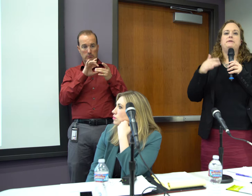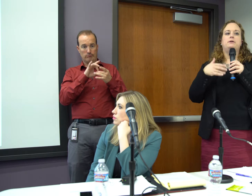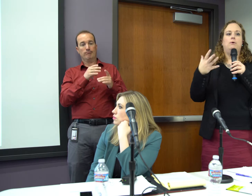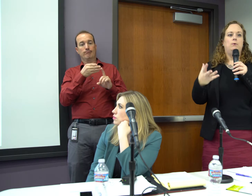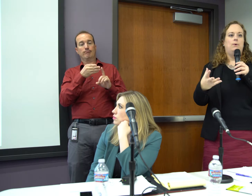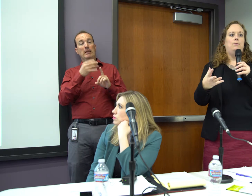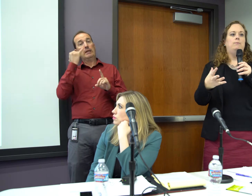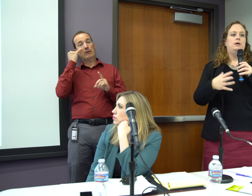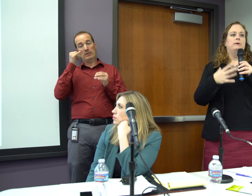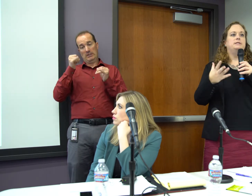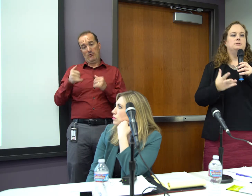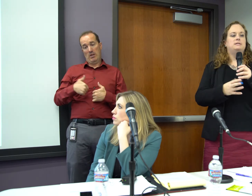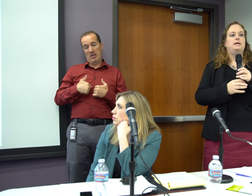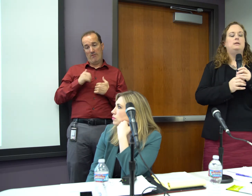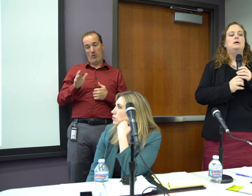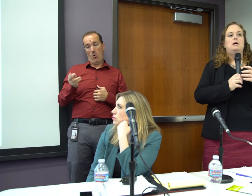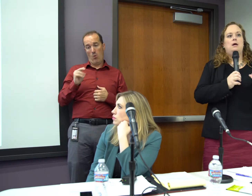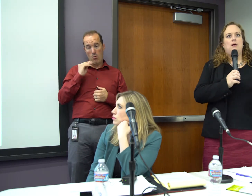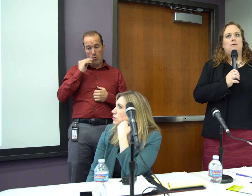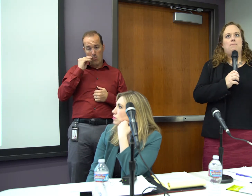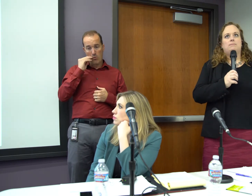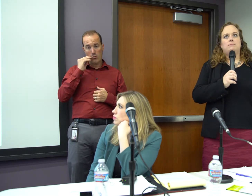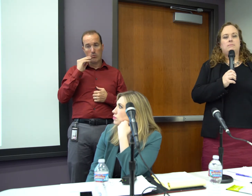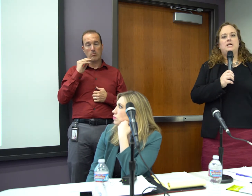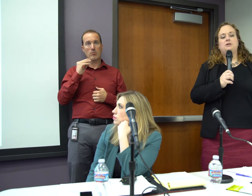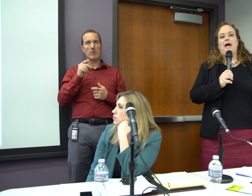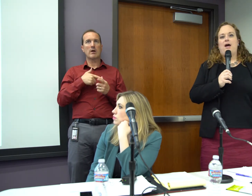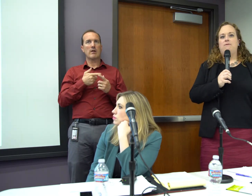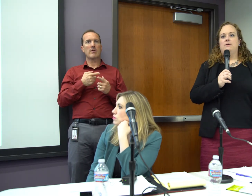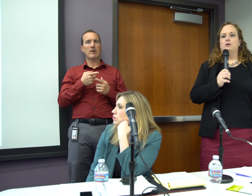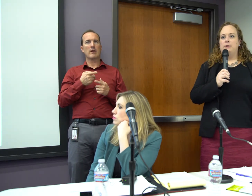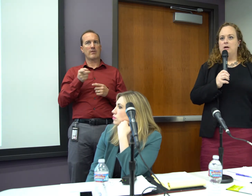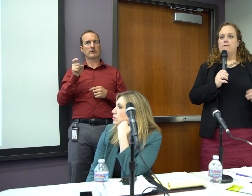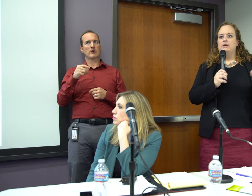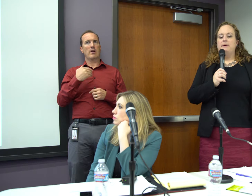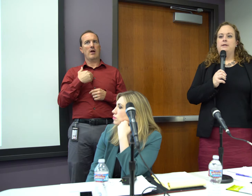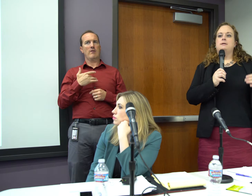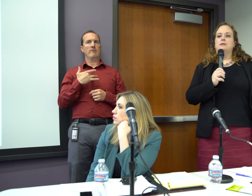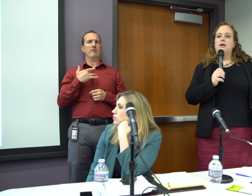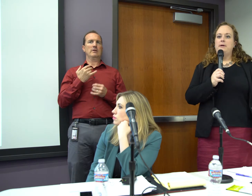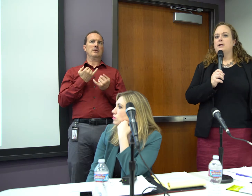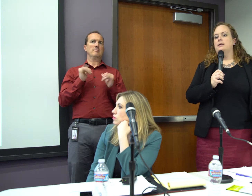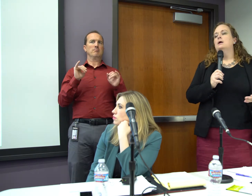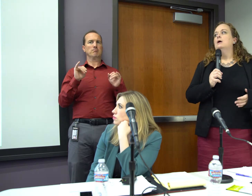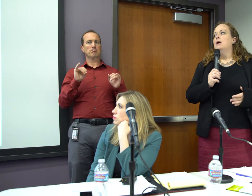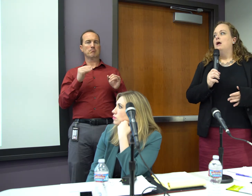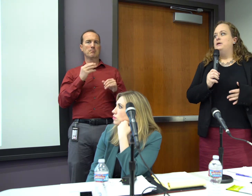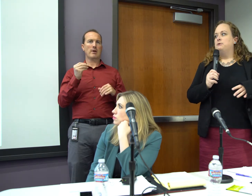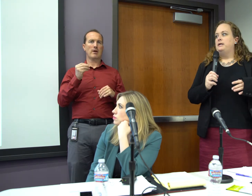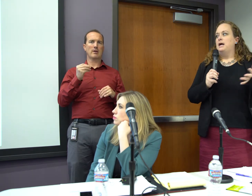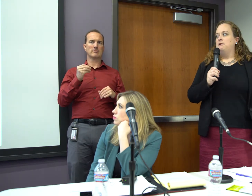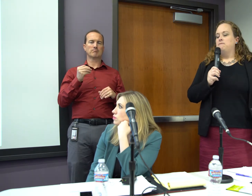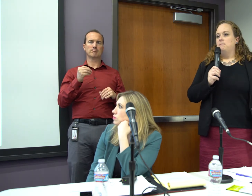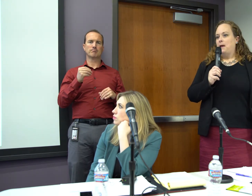individual is living in their own home in a residential setting, they should have a degree of independence and autonomy and